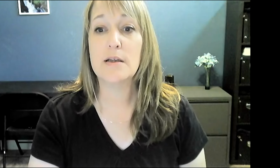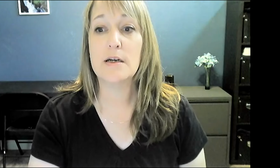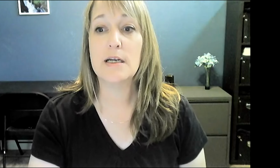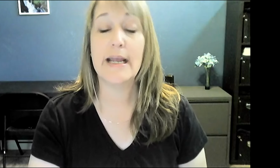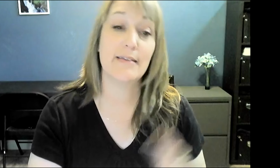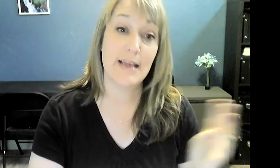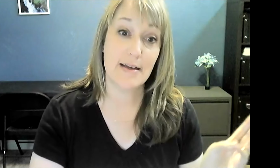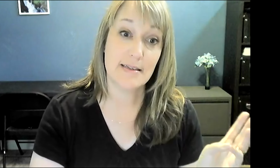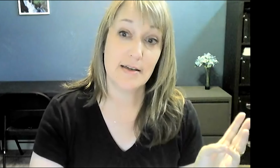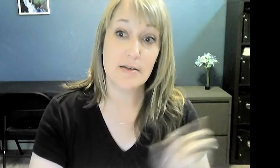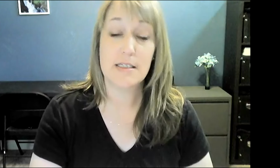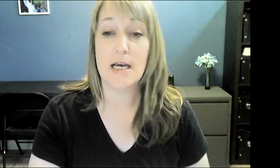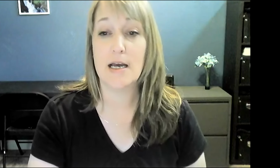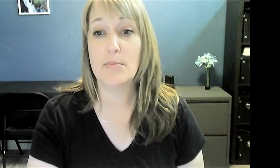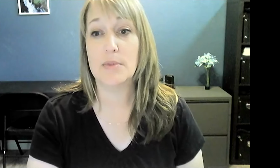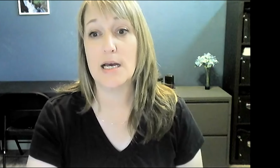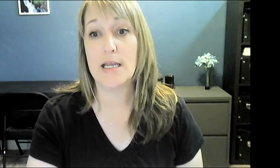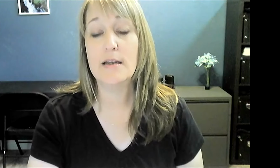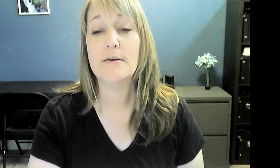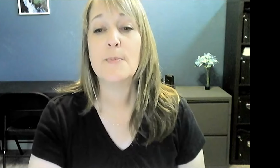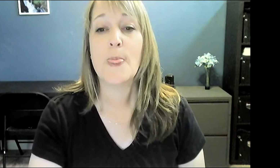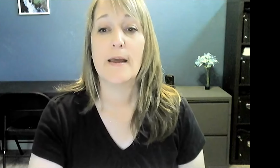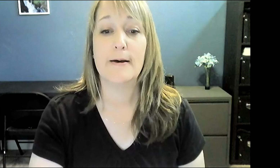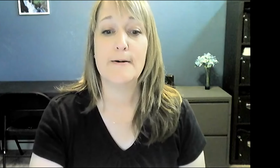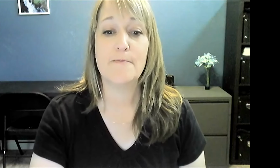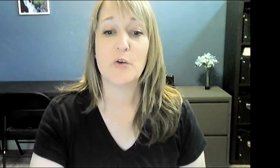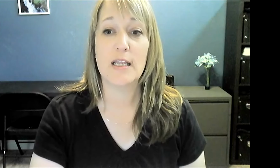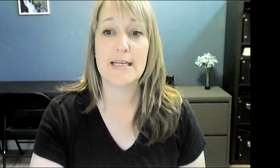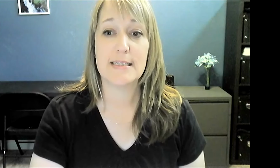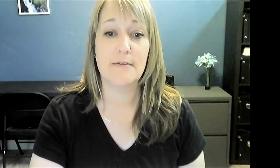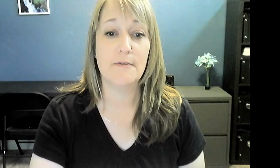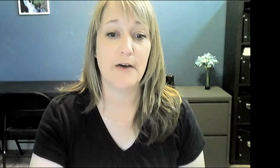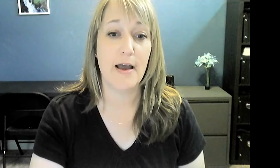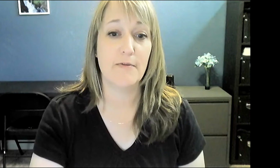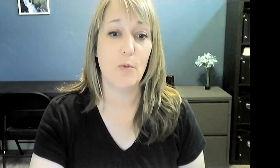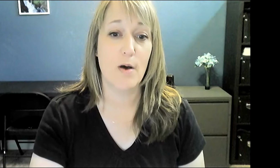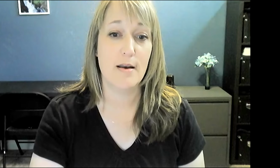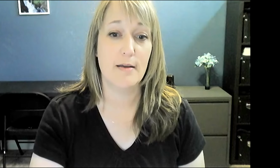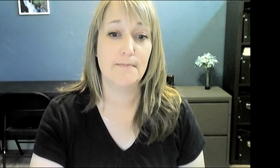vocabulary and the ASL timeline for lesson 5-1.